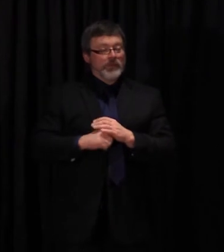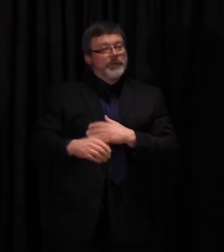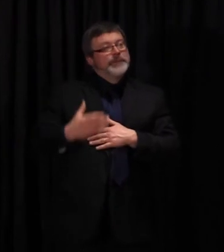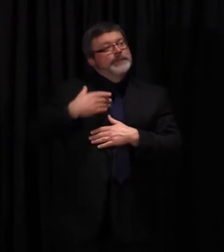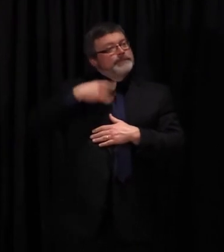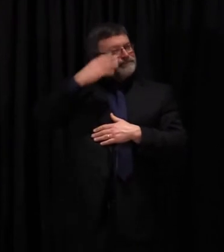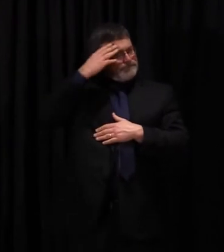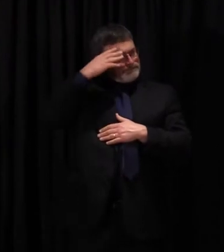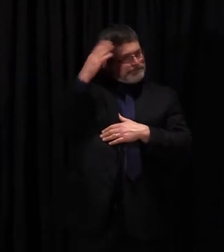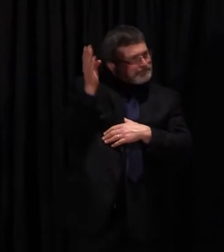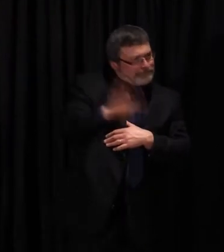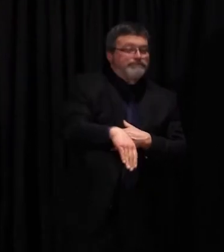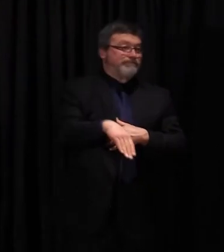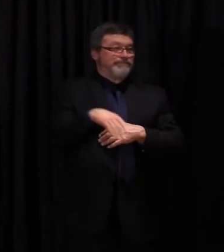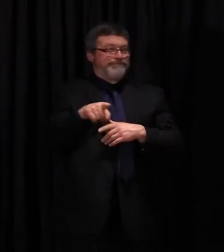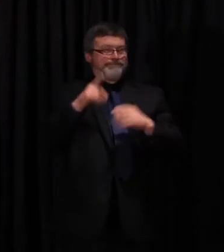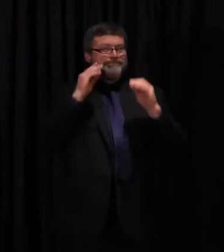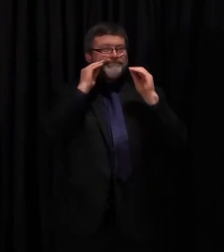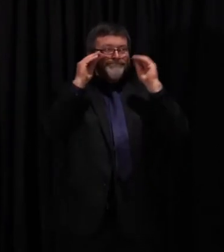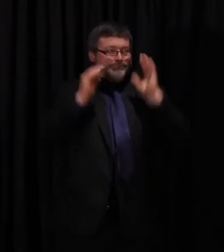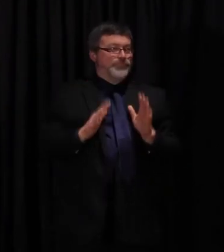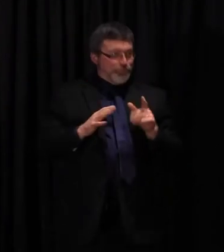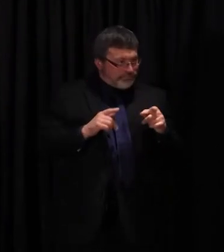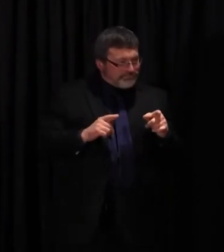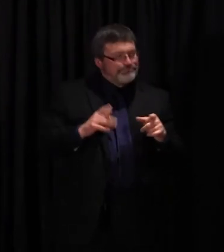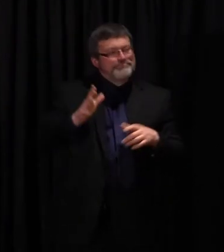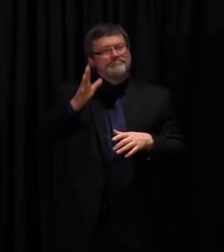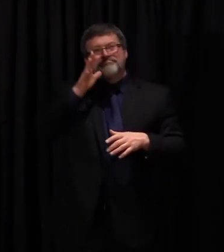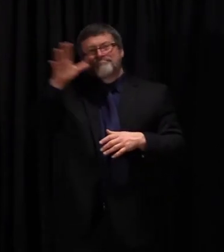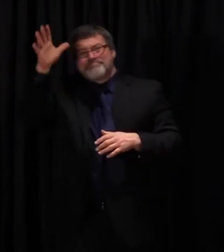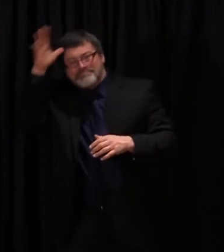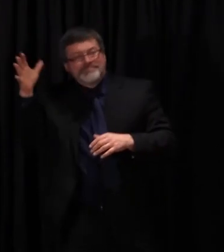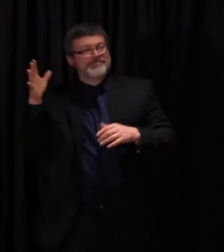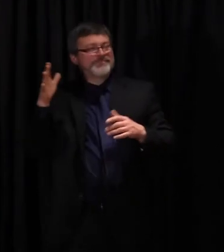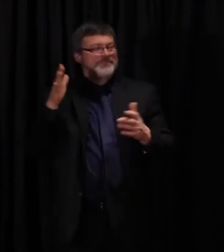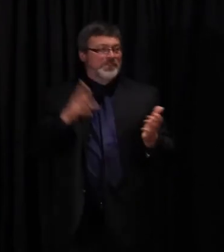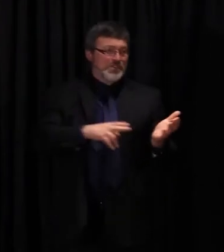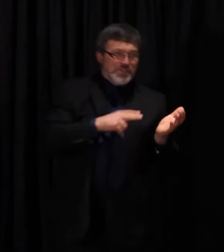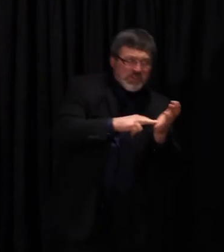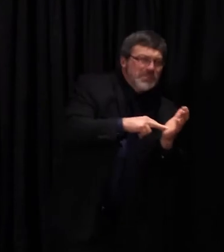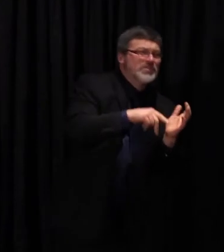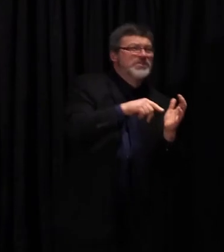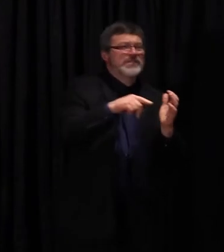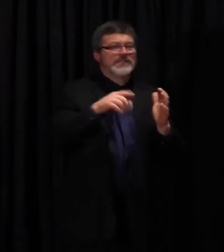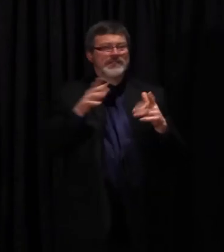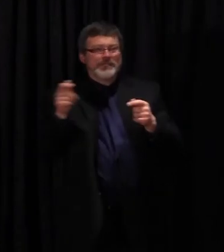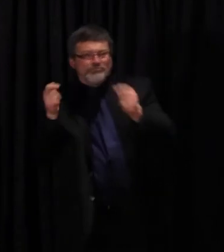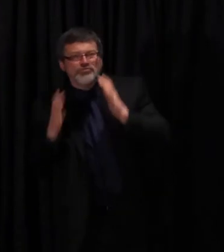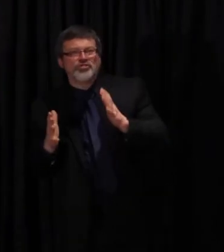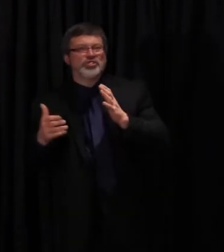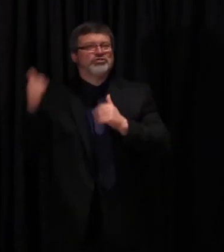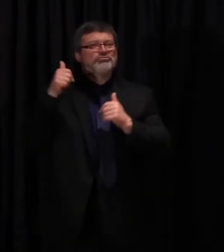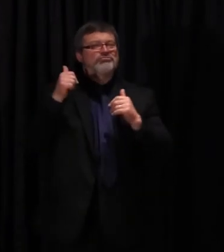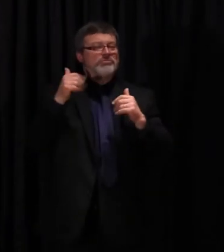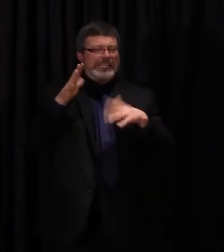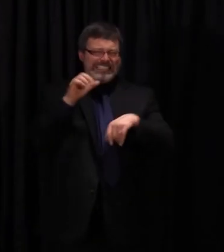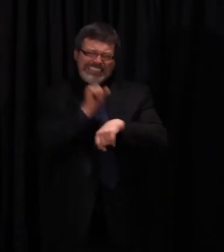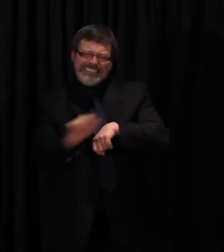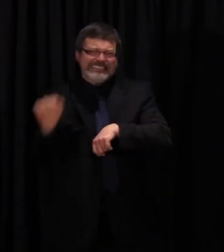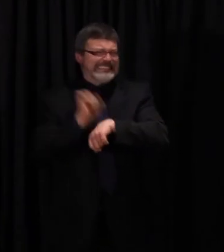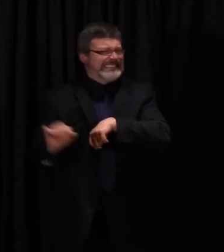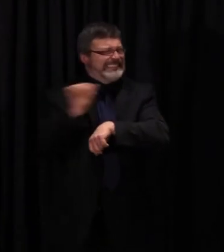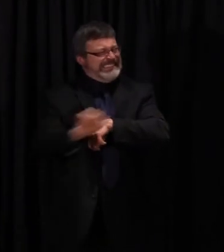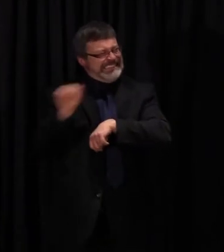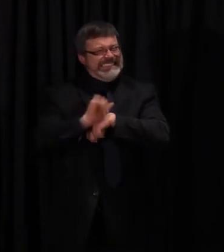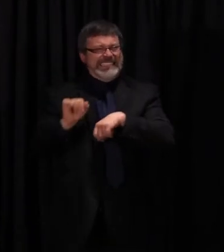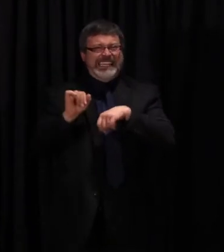I know teachers, parents, school nurses, and administrators are working harder than ever to make up